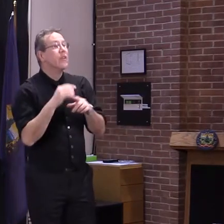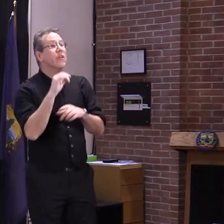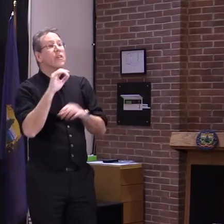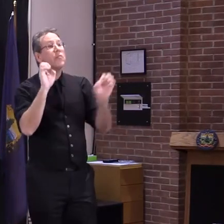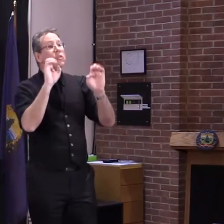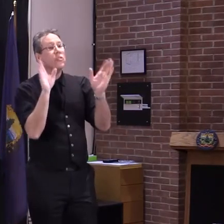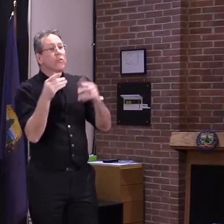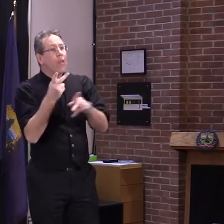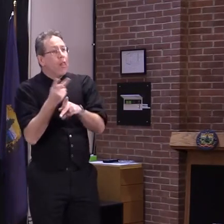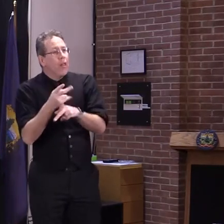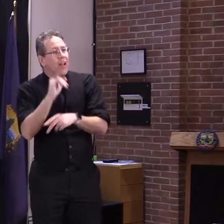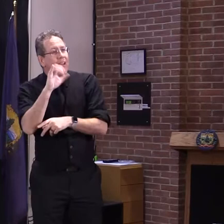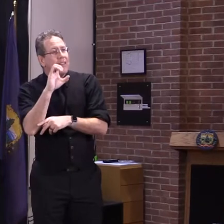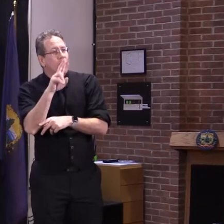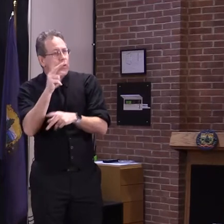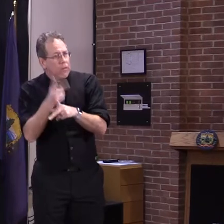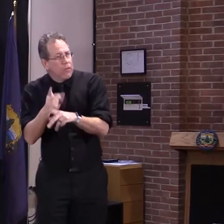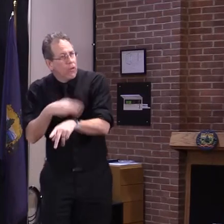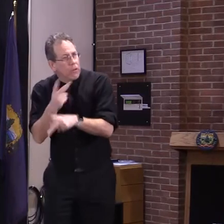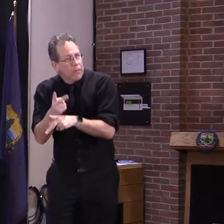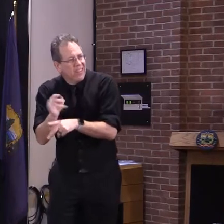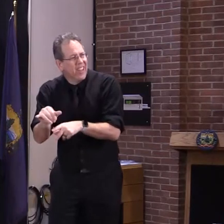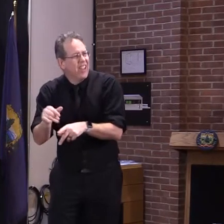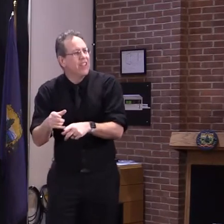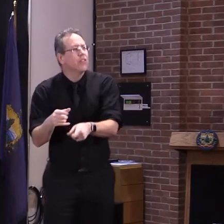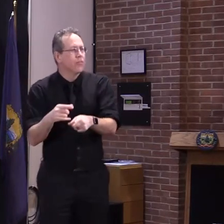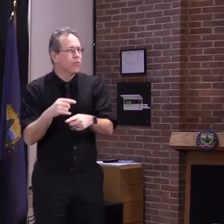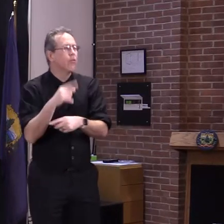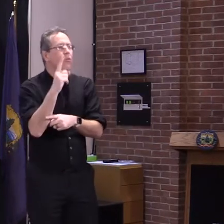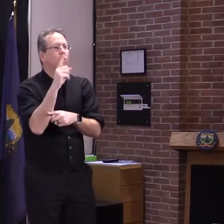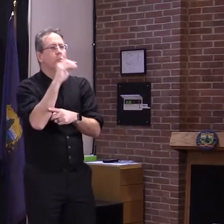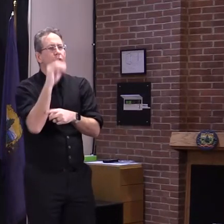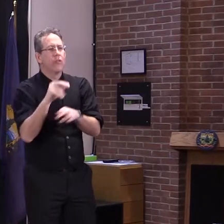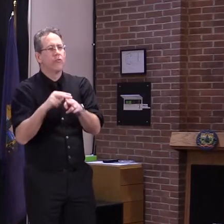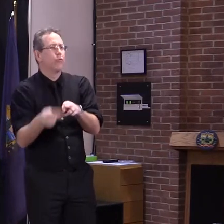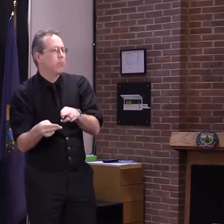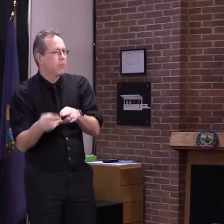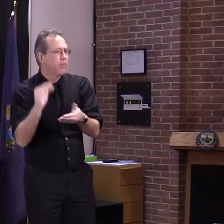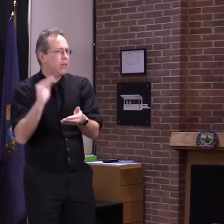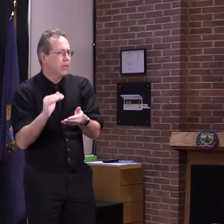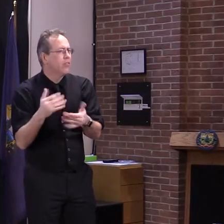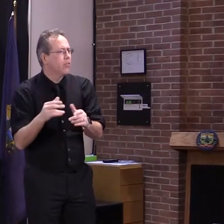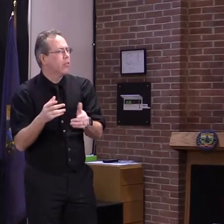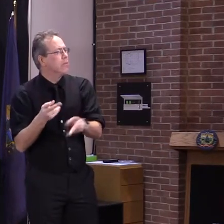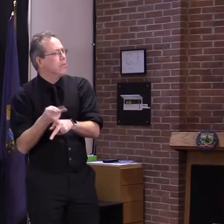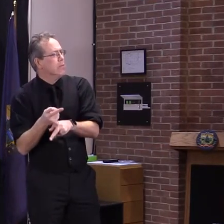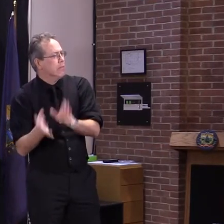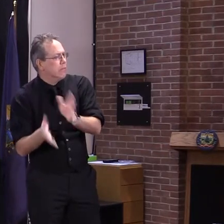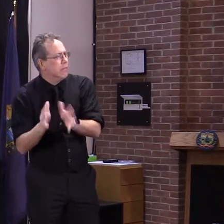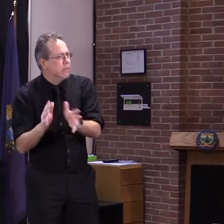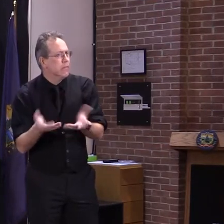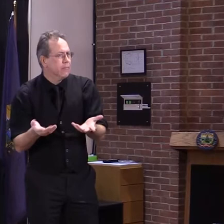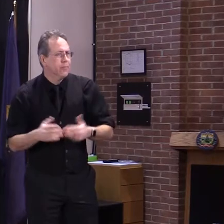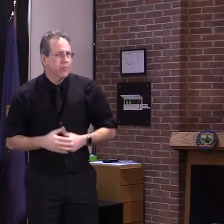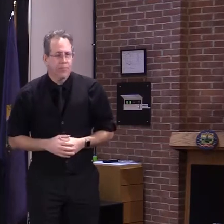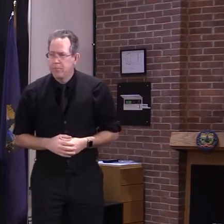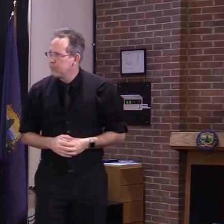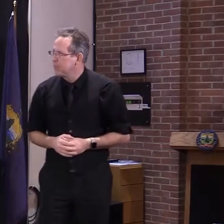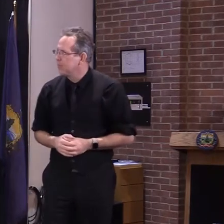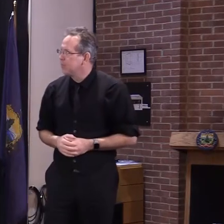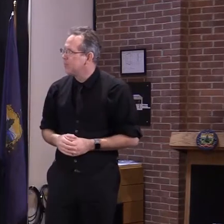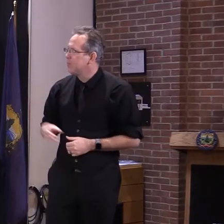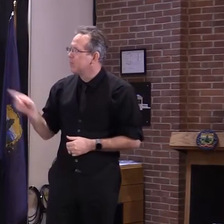again, just starting to see that improvement, but expect it to continue in the weeks ahead. Now looking at availability, you can